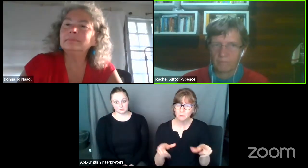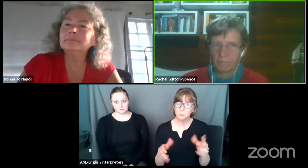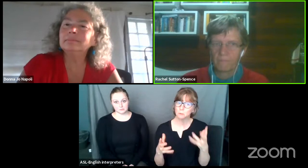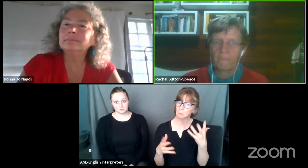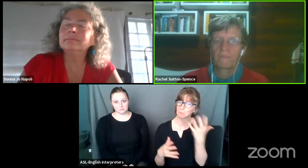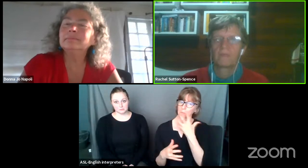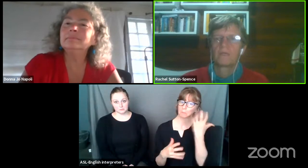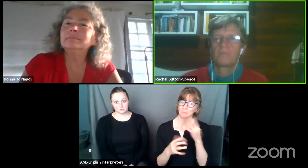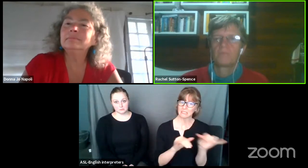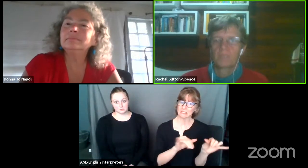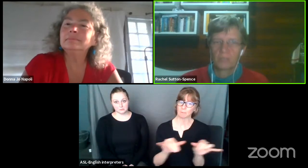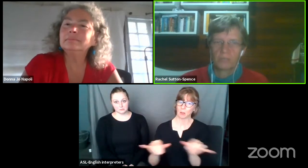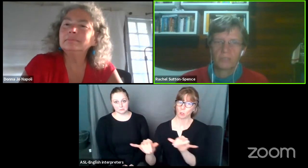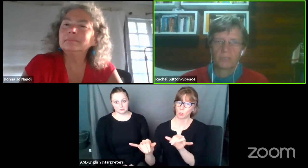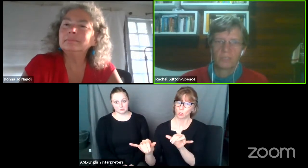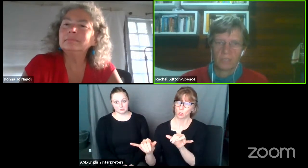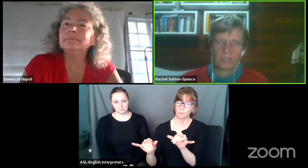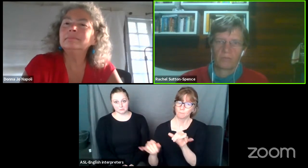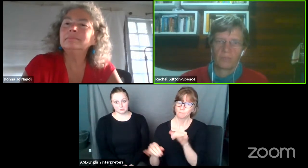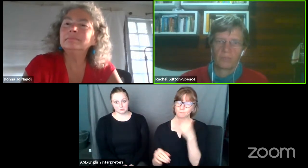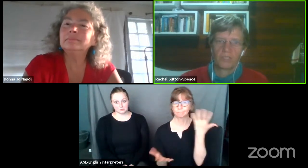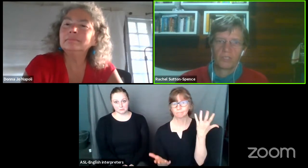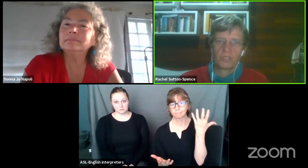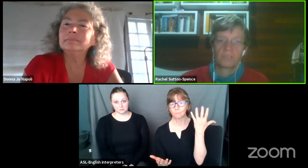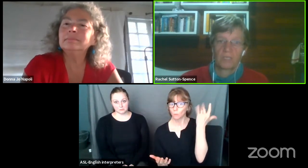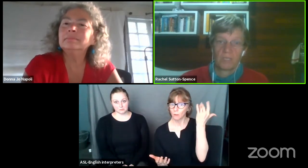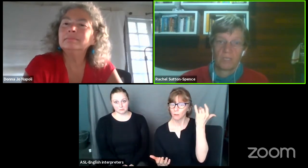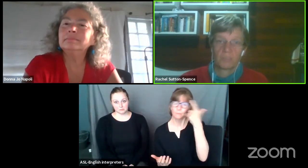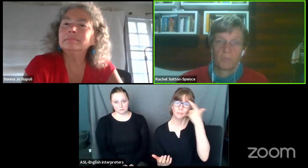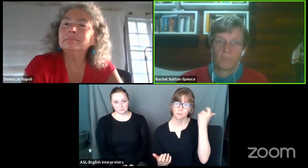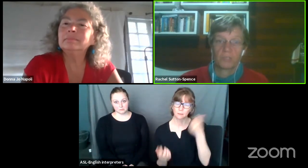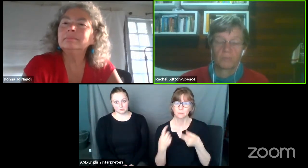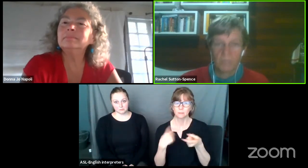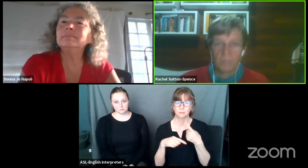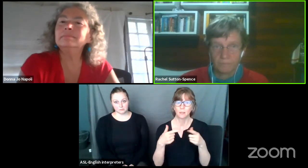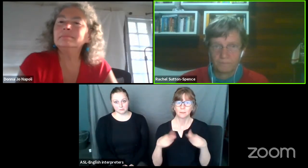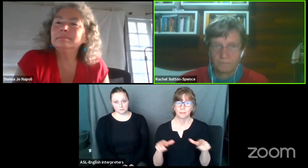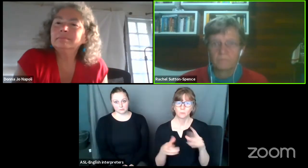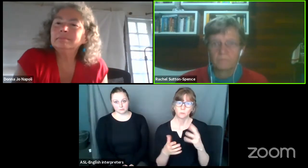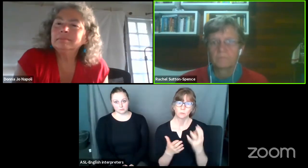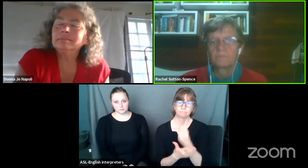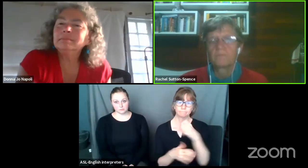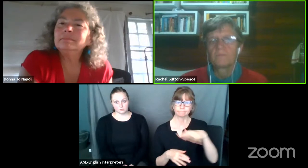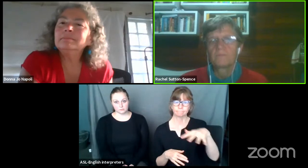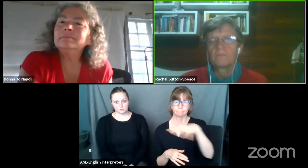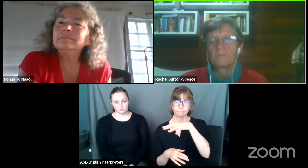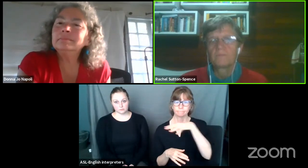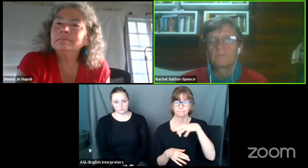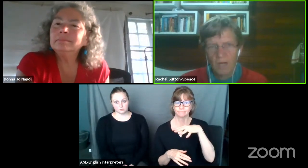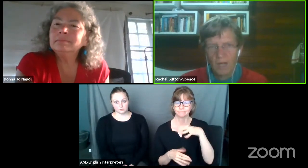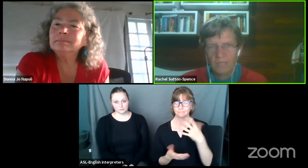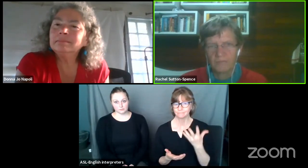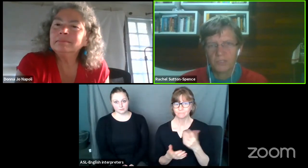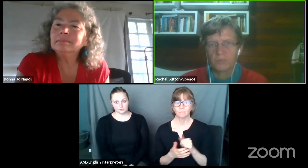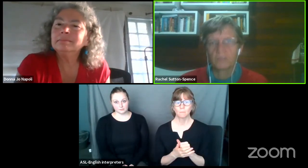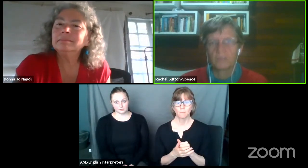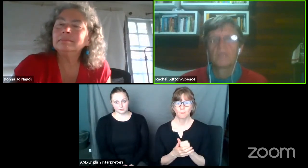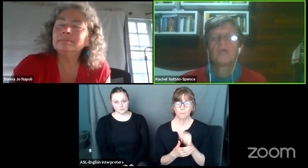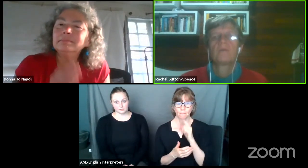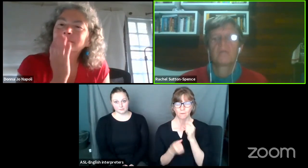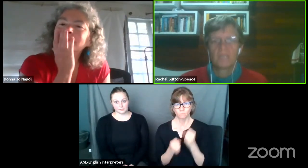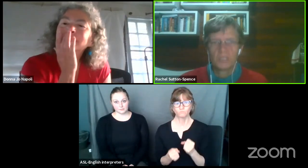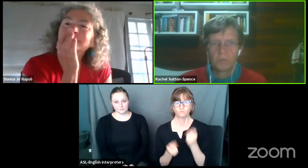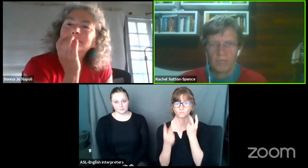similar because sign languages operate in the spatial medium. They are highly